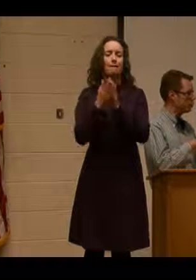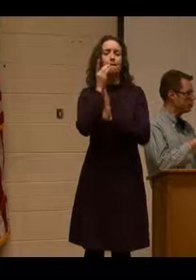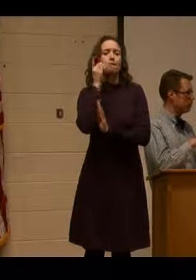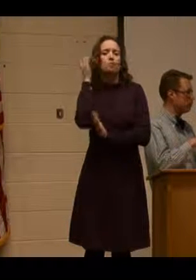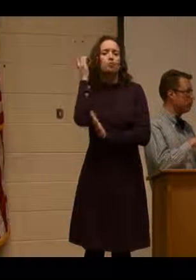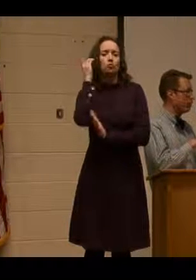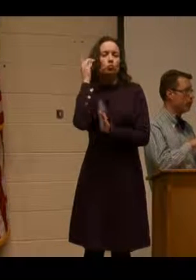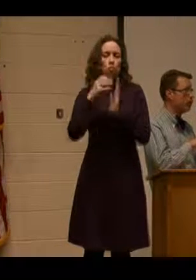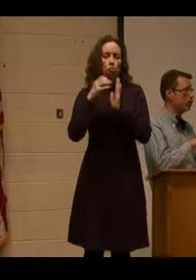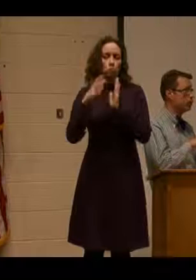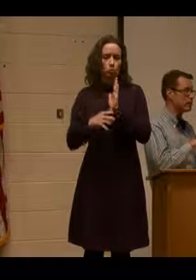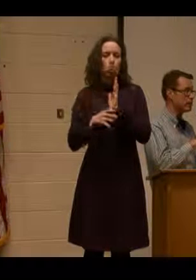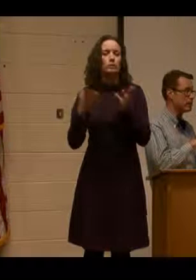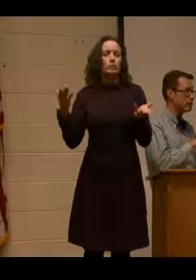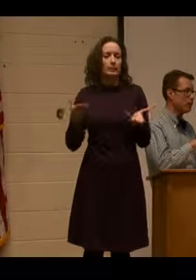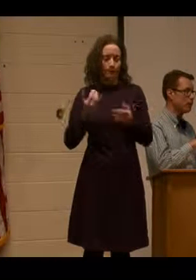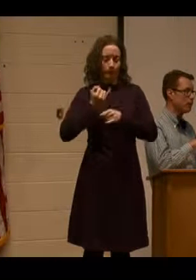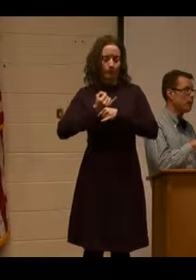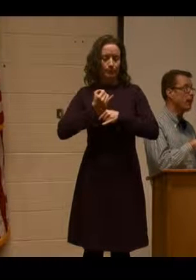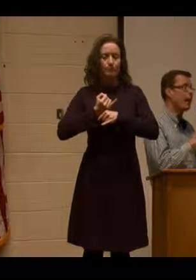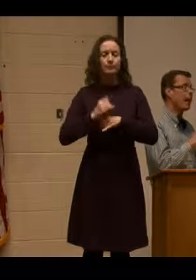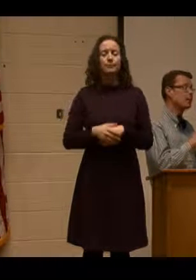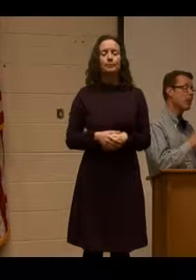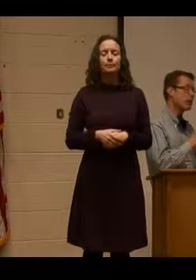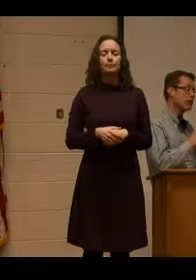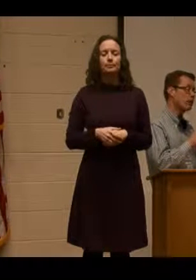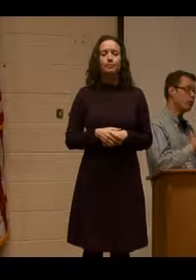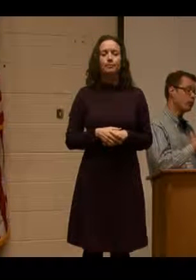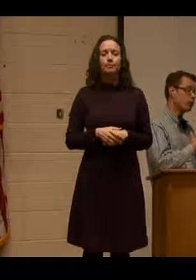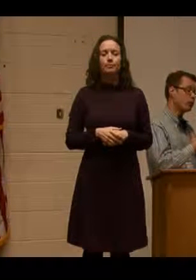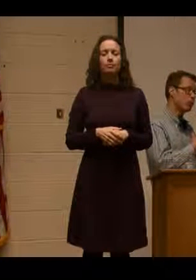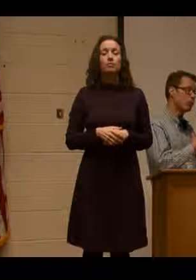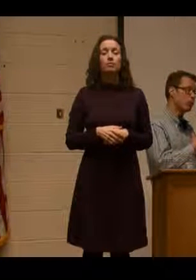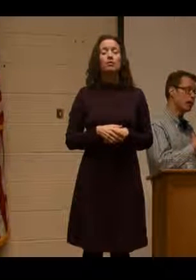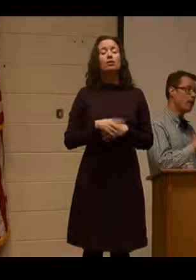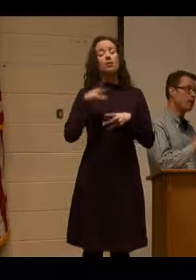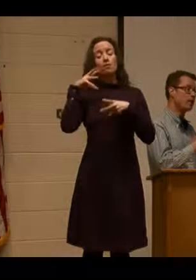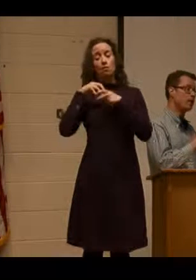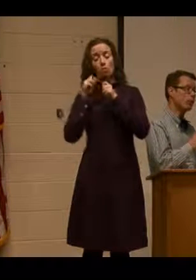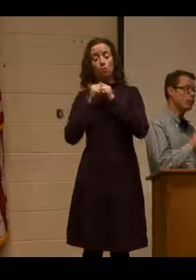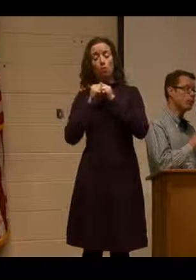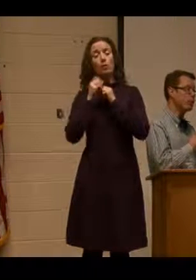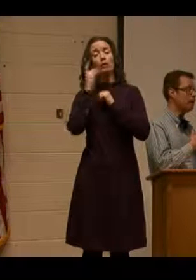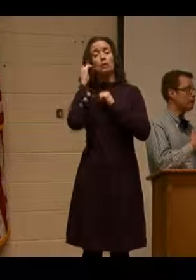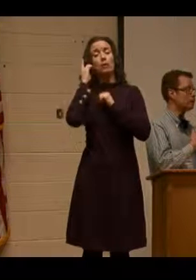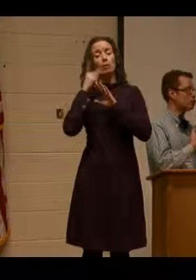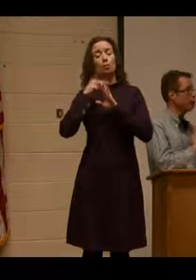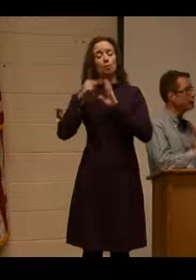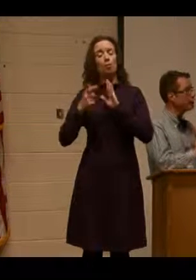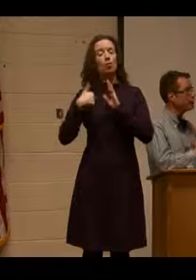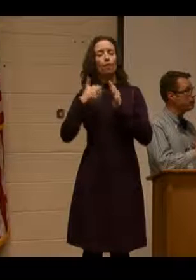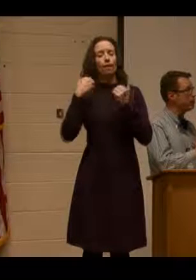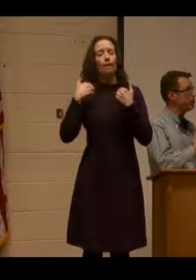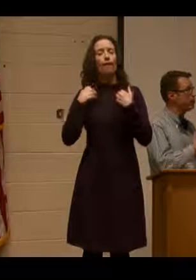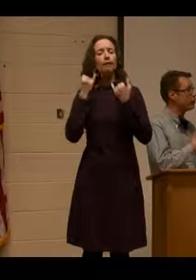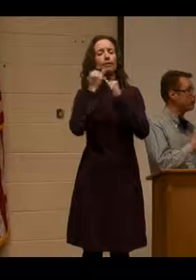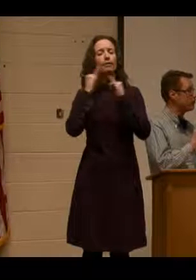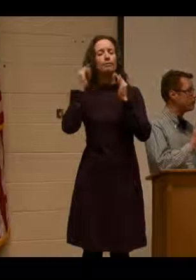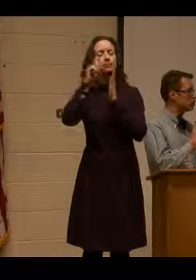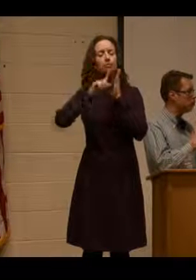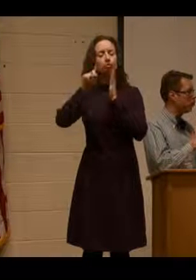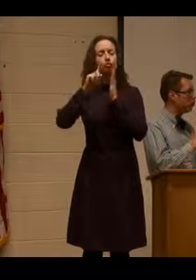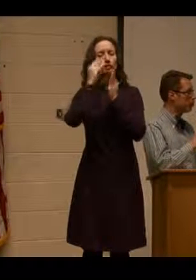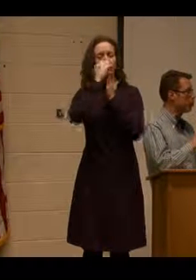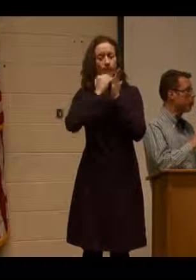CSDB. As part of our residential program, we do have independent checklists that the students go through in order